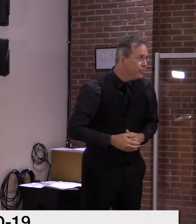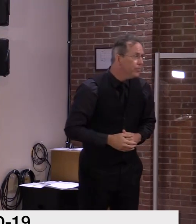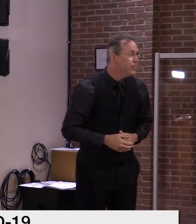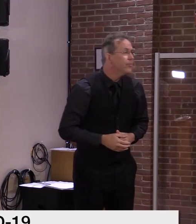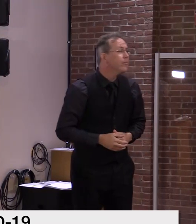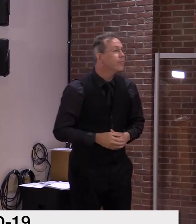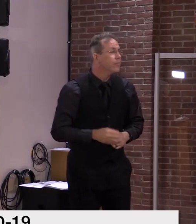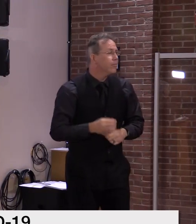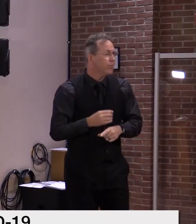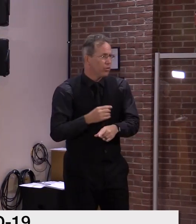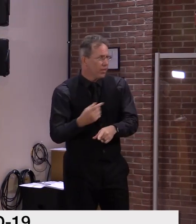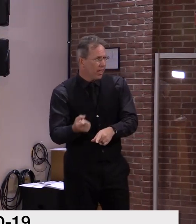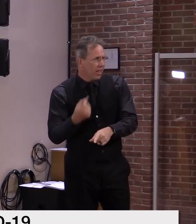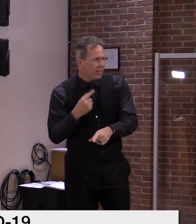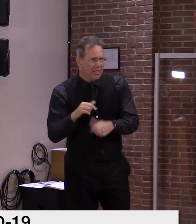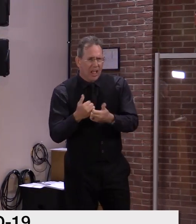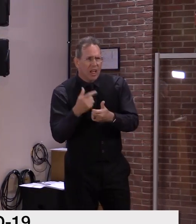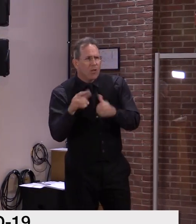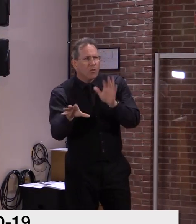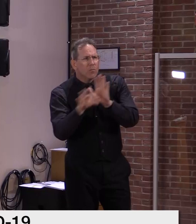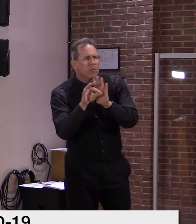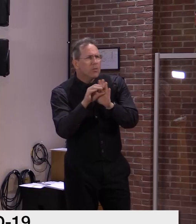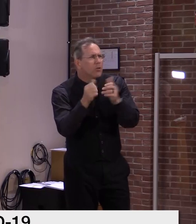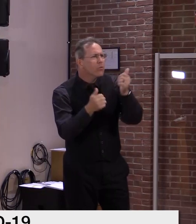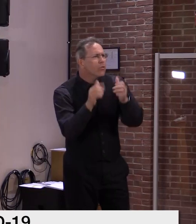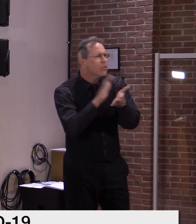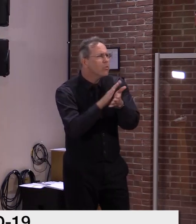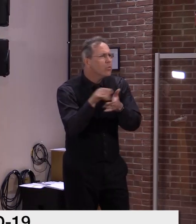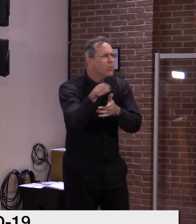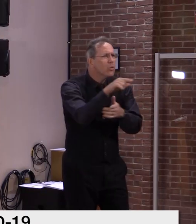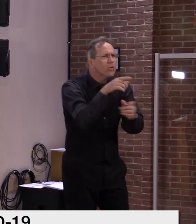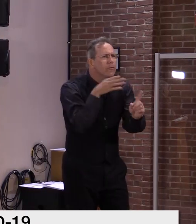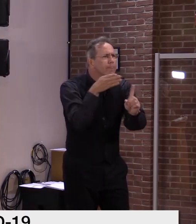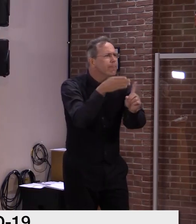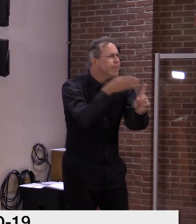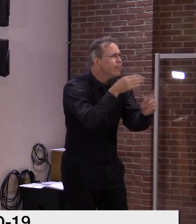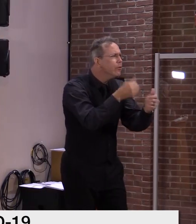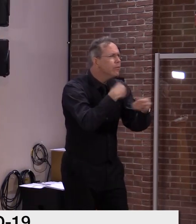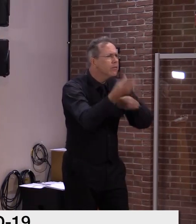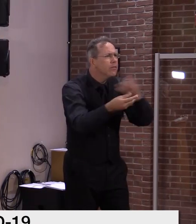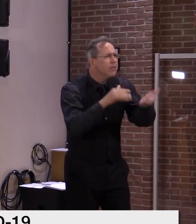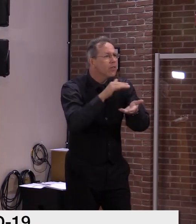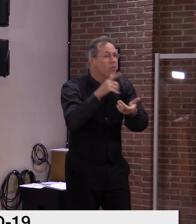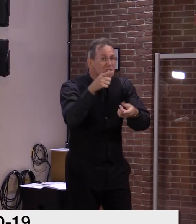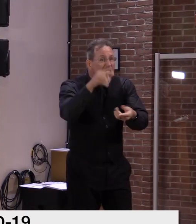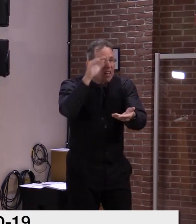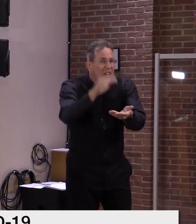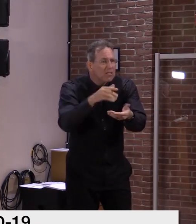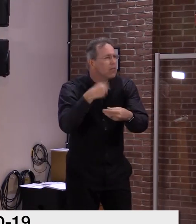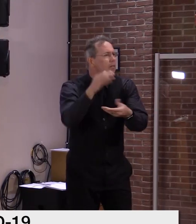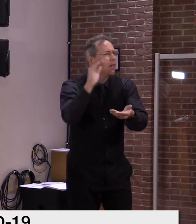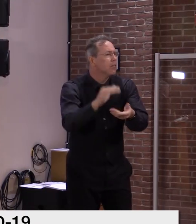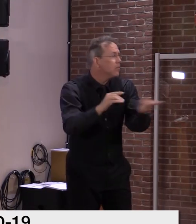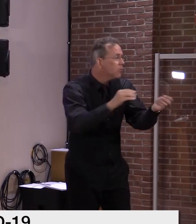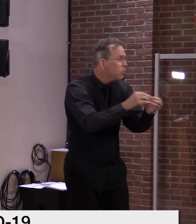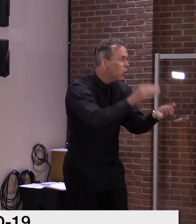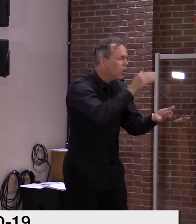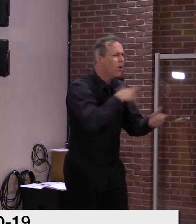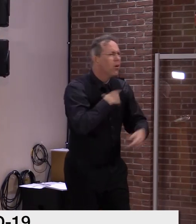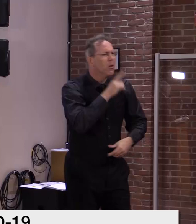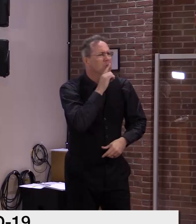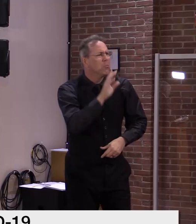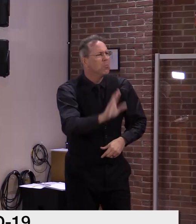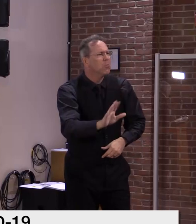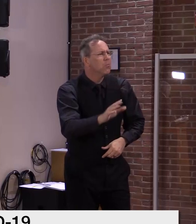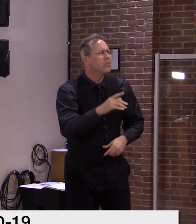a vaccination rate basis. We sort of replicated how we did school vaccinations with